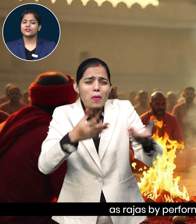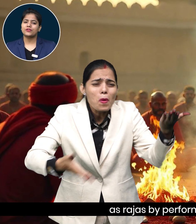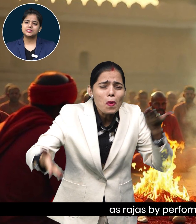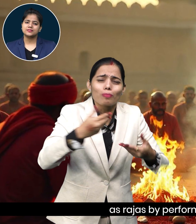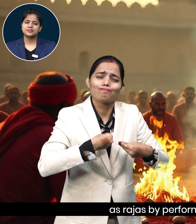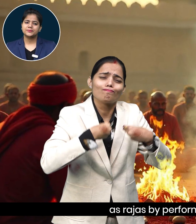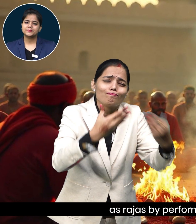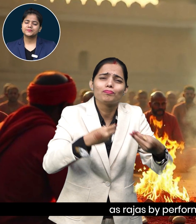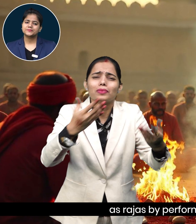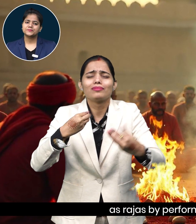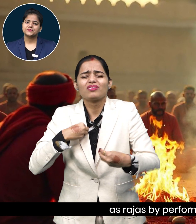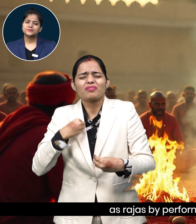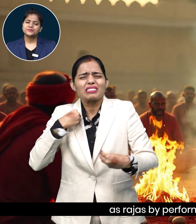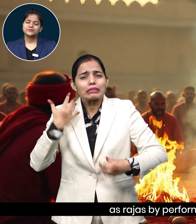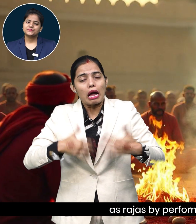huge sacrifices.